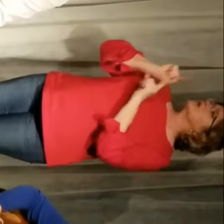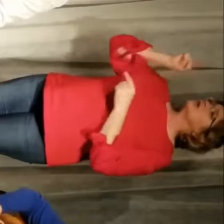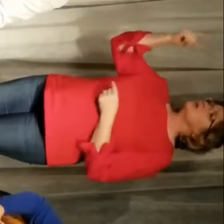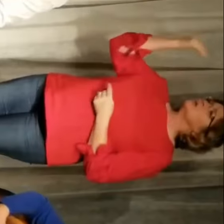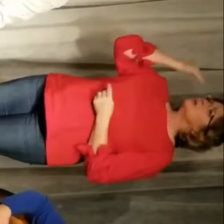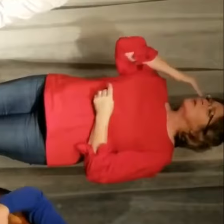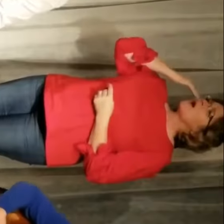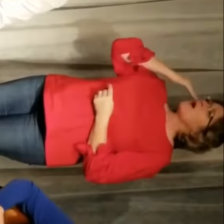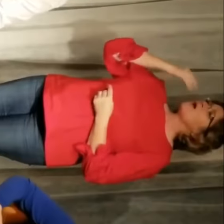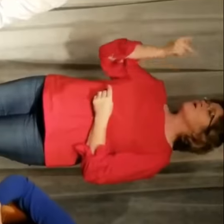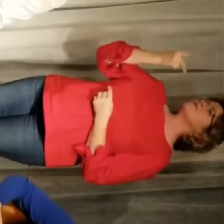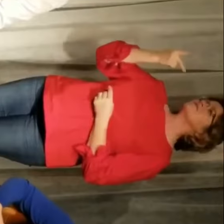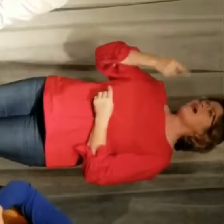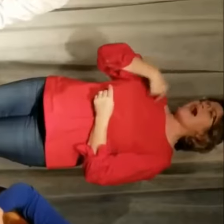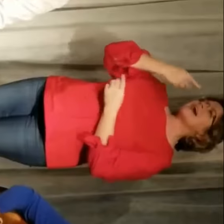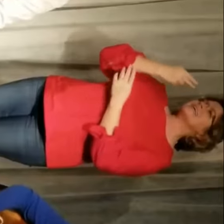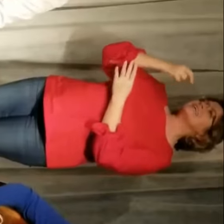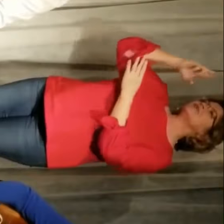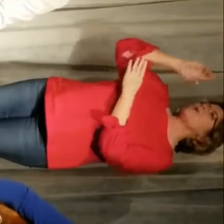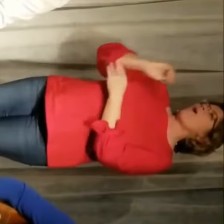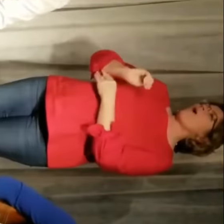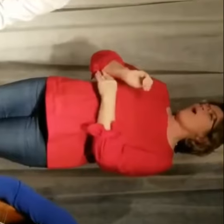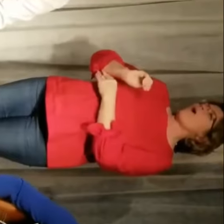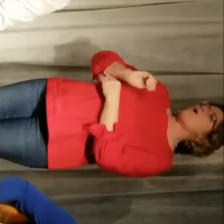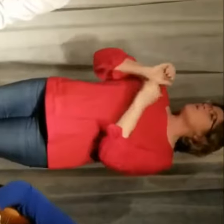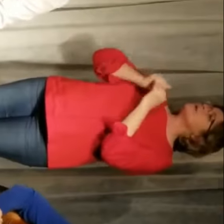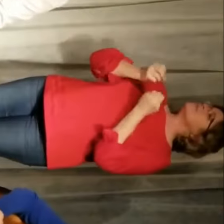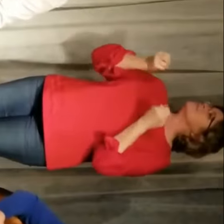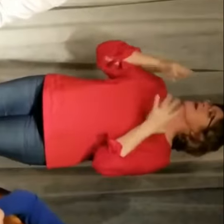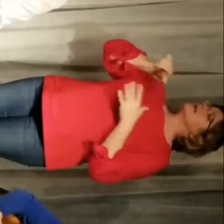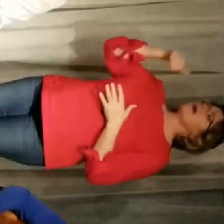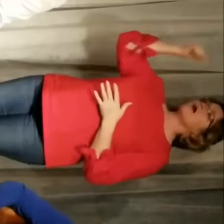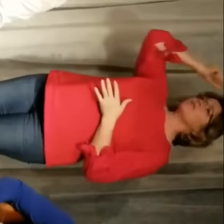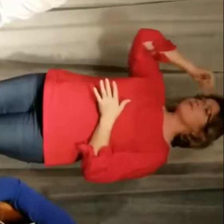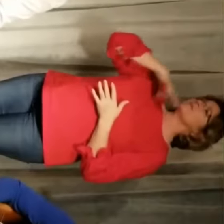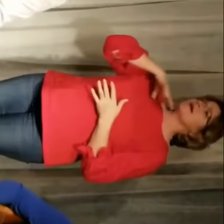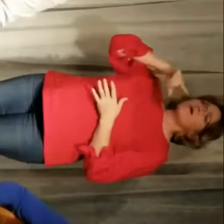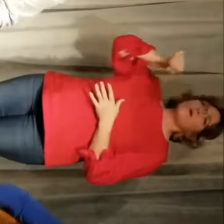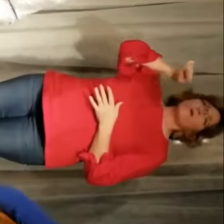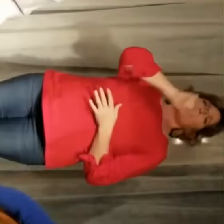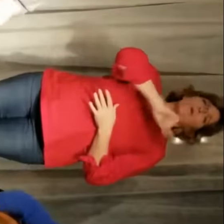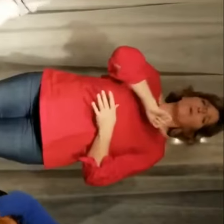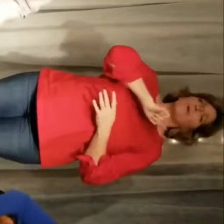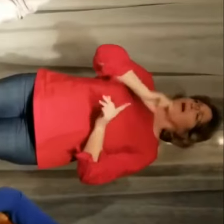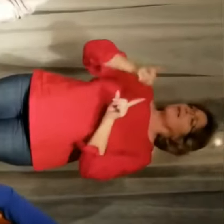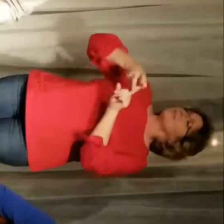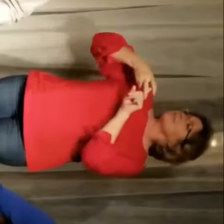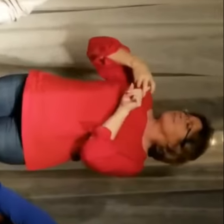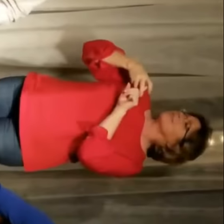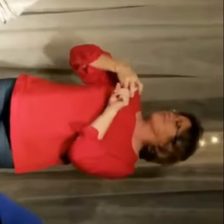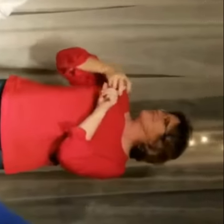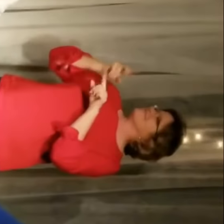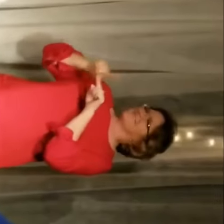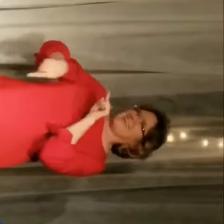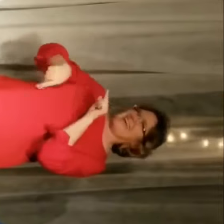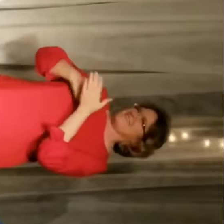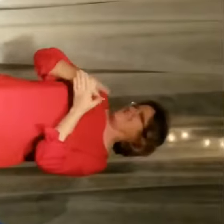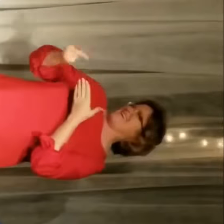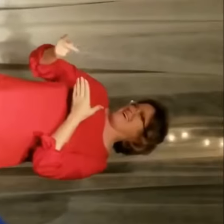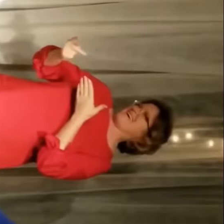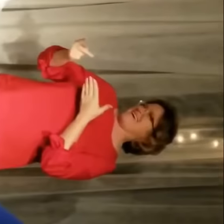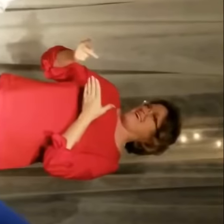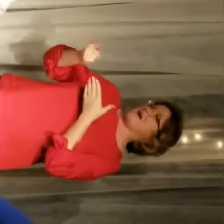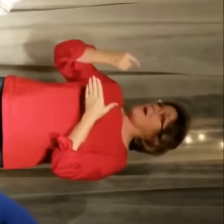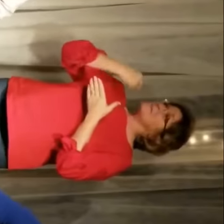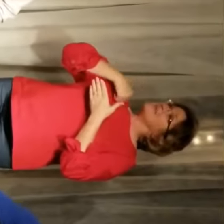that I would be your hero true? In a sea of empty deeds, all those guys who tried their part, they could never win your